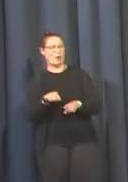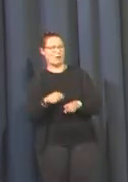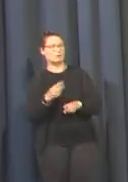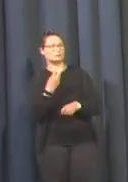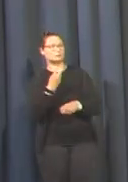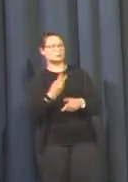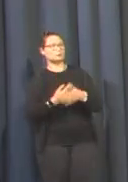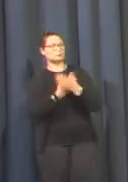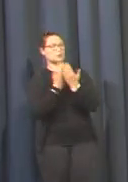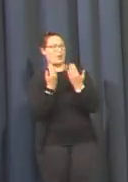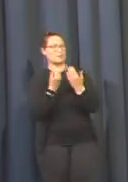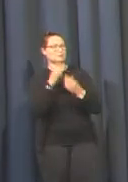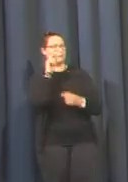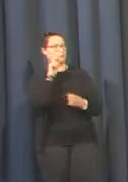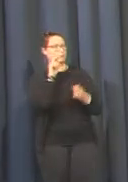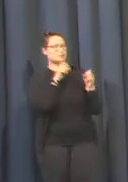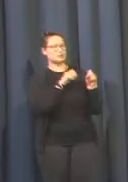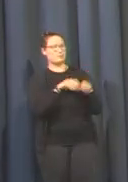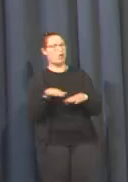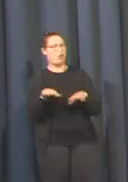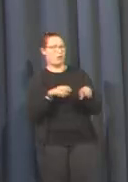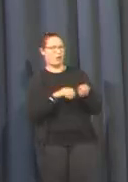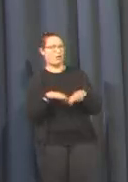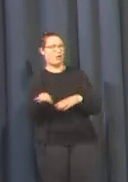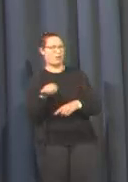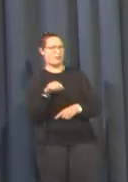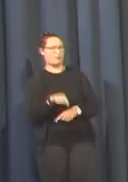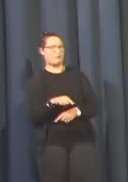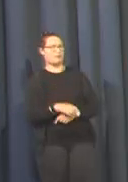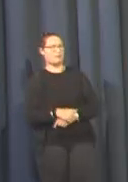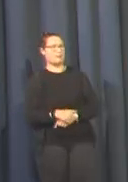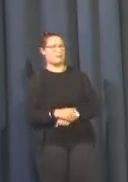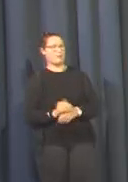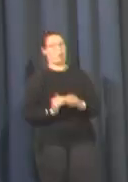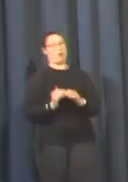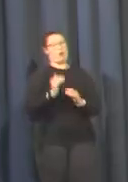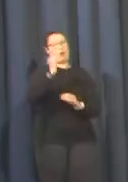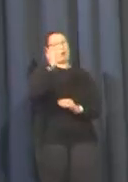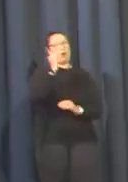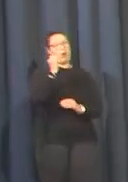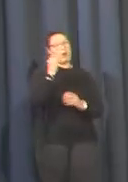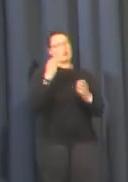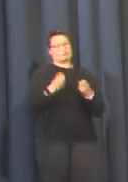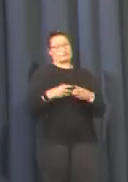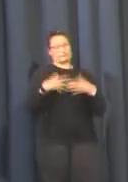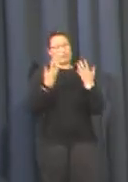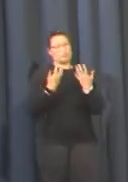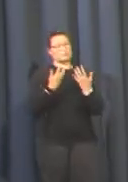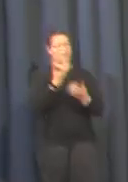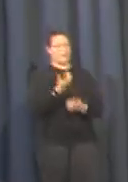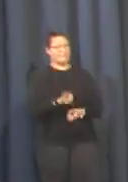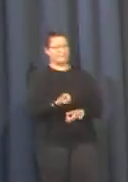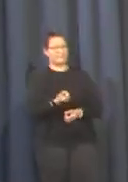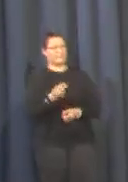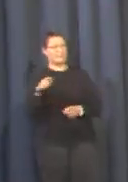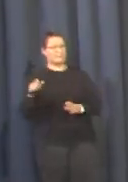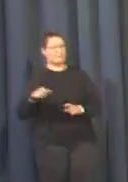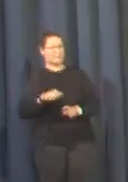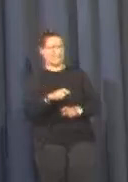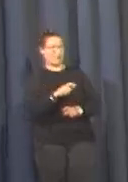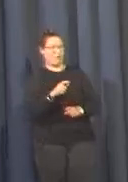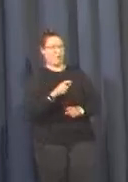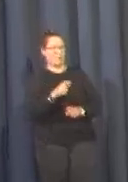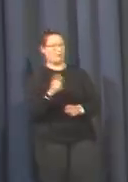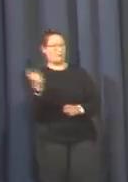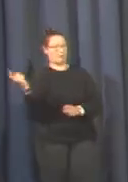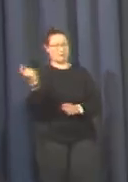to do is, if we did get a high result from the river at any one point in time, we should get that result within